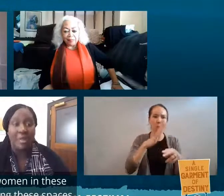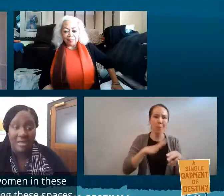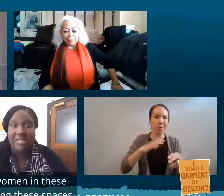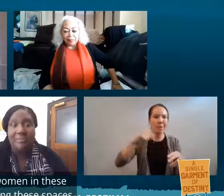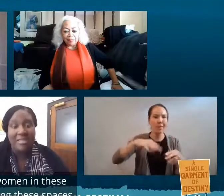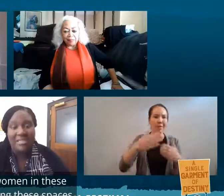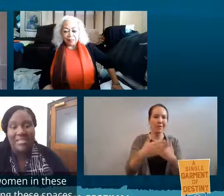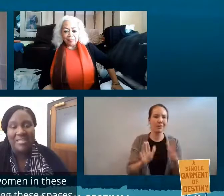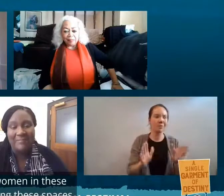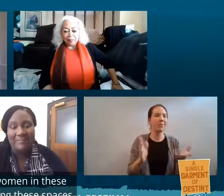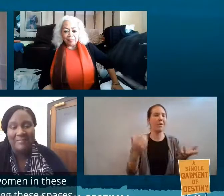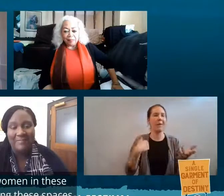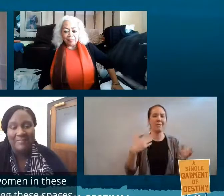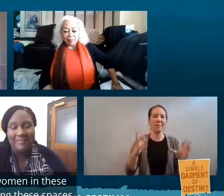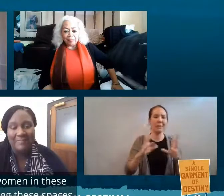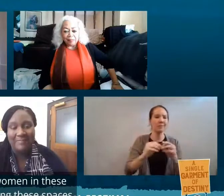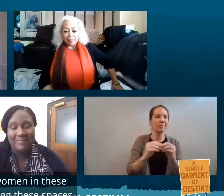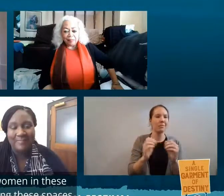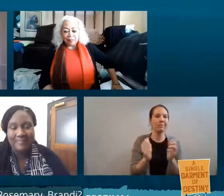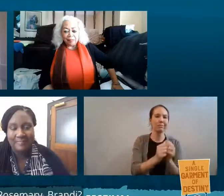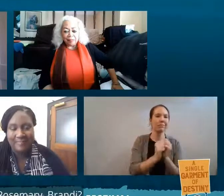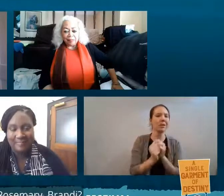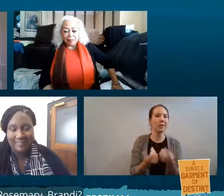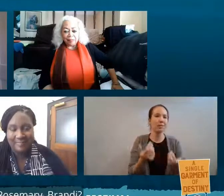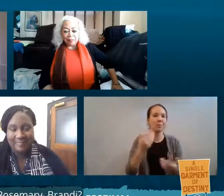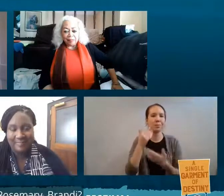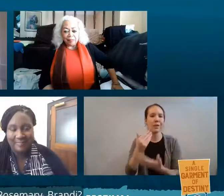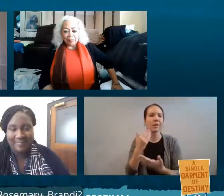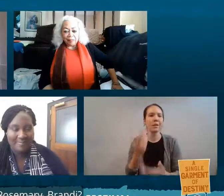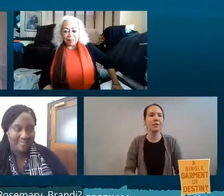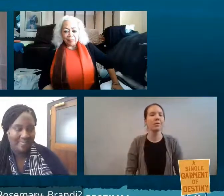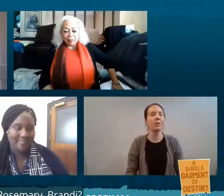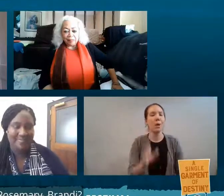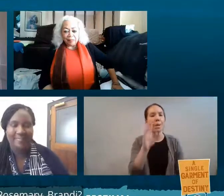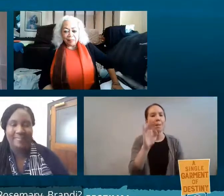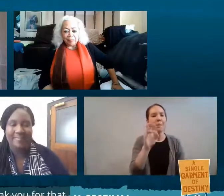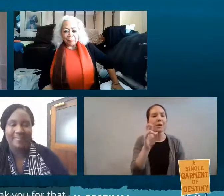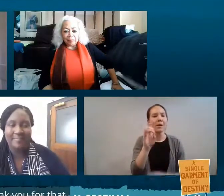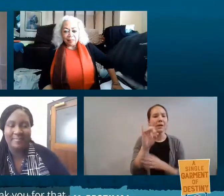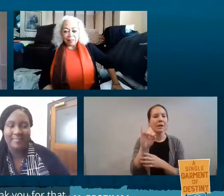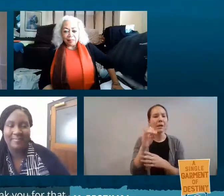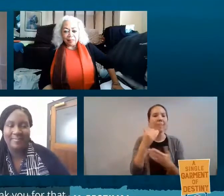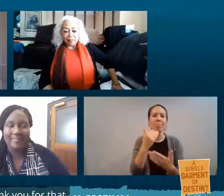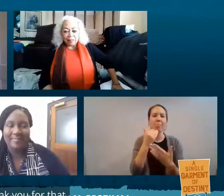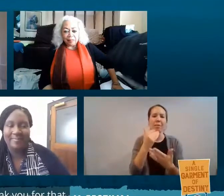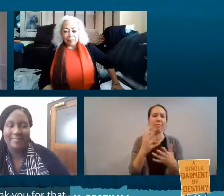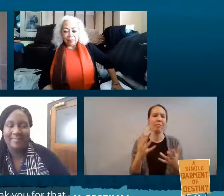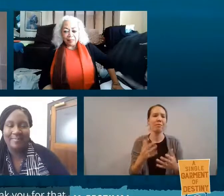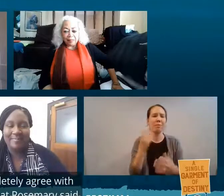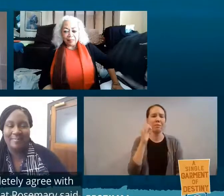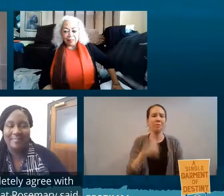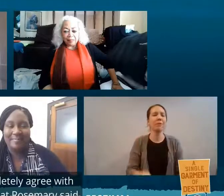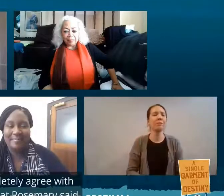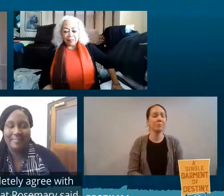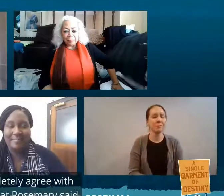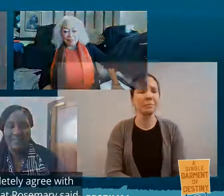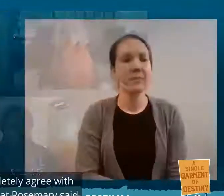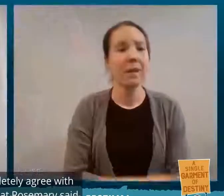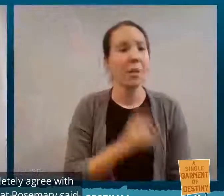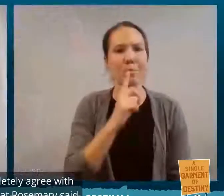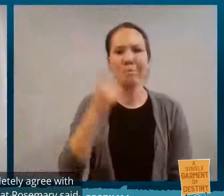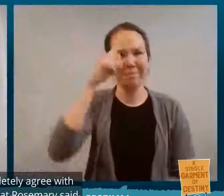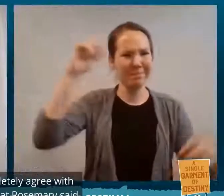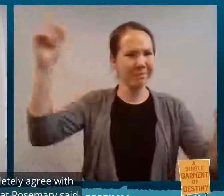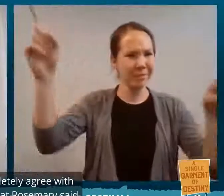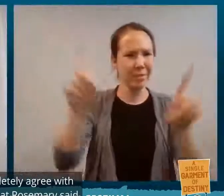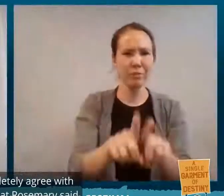these rooms owning these spaces. Thank you, Rosemary. Brandi? Yeah, thank you for that. And I completely